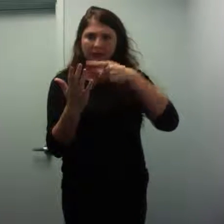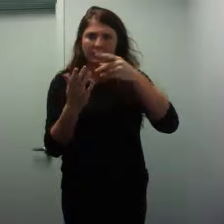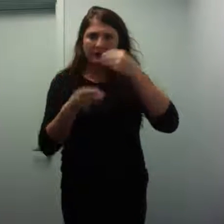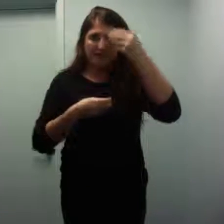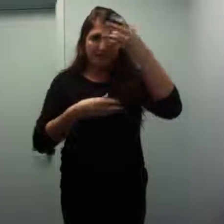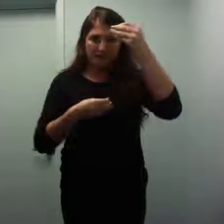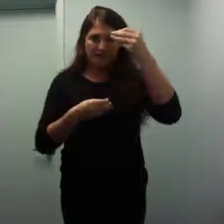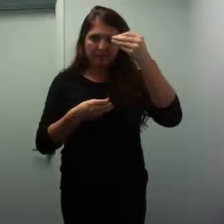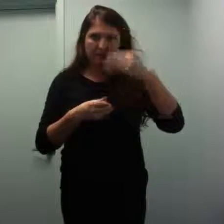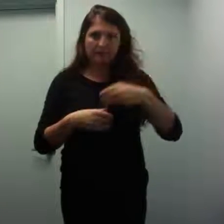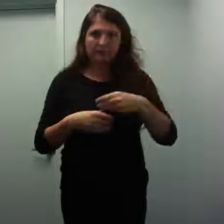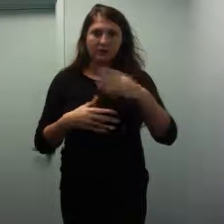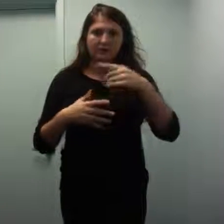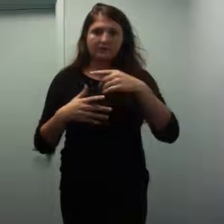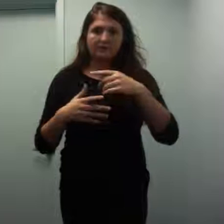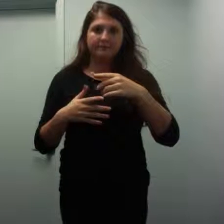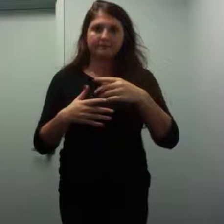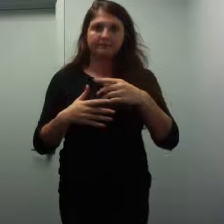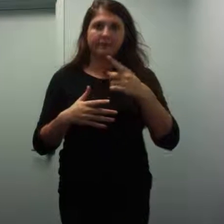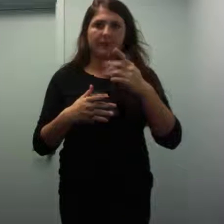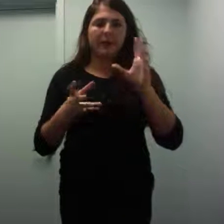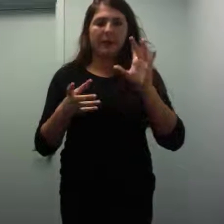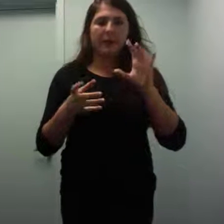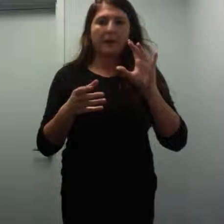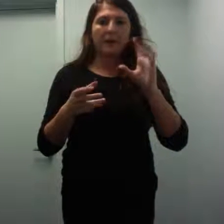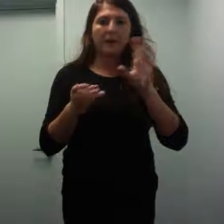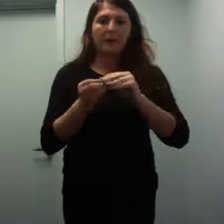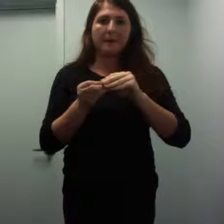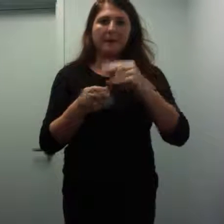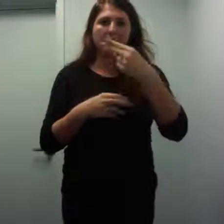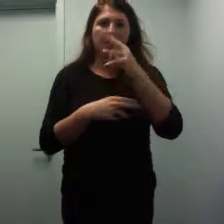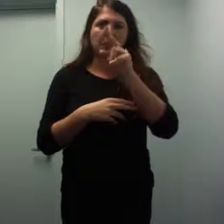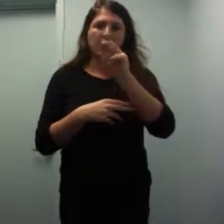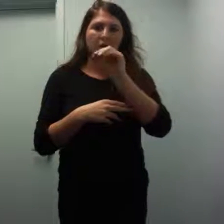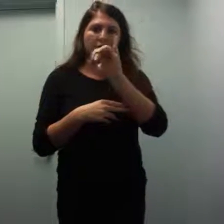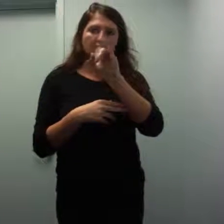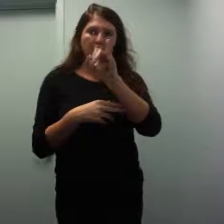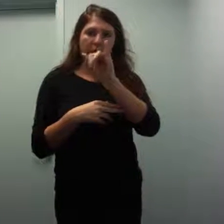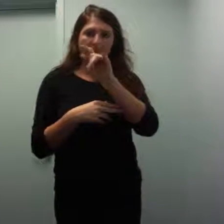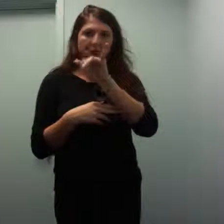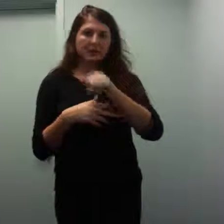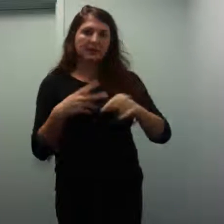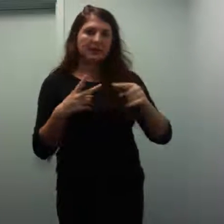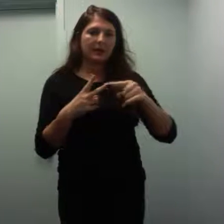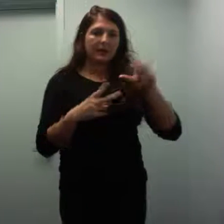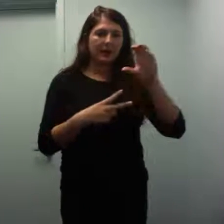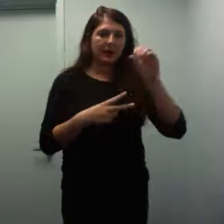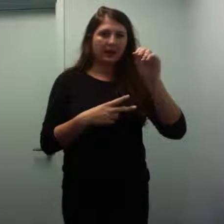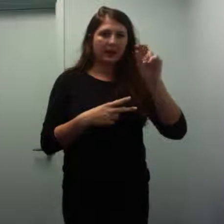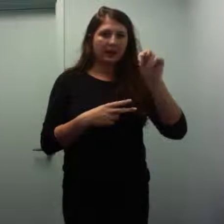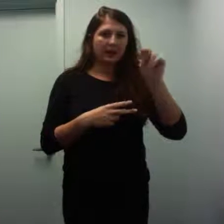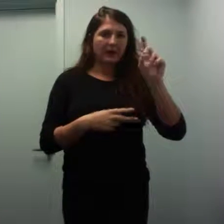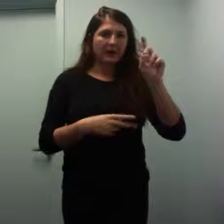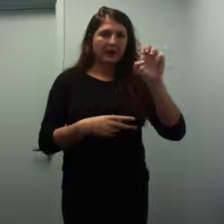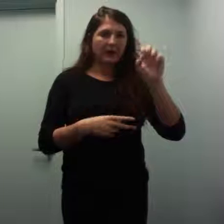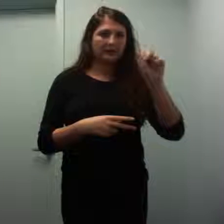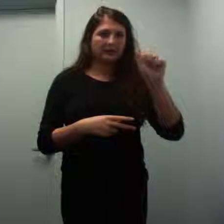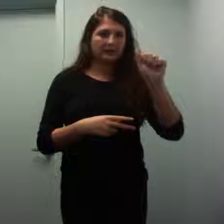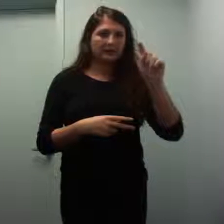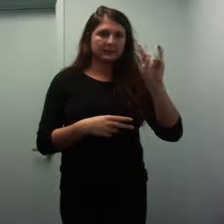review over humidity and condensation and evaporation, things like that. What we're going to do today is go through and look at those. The first